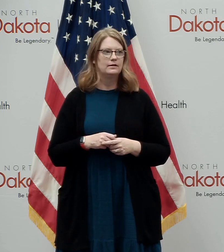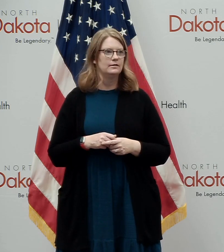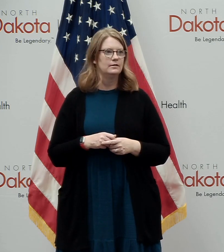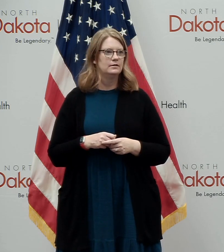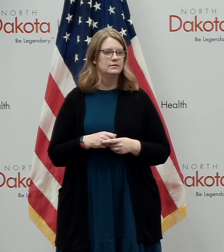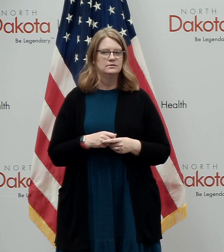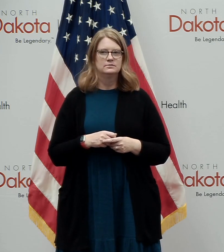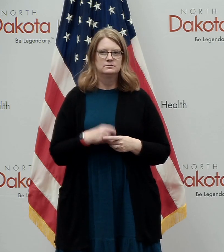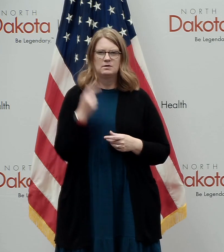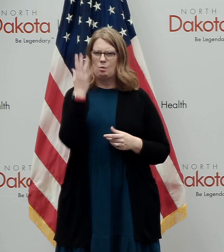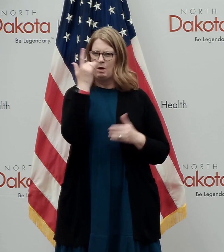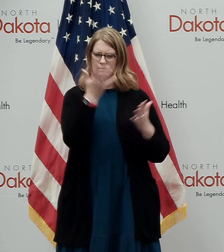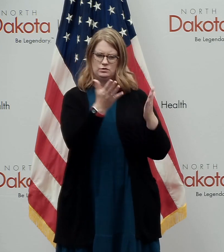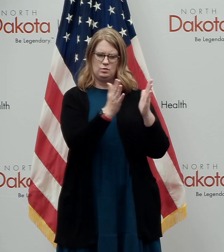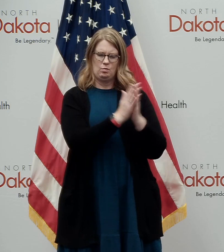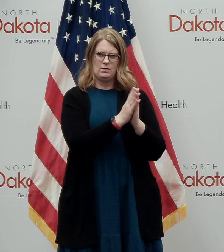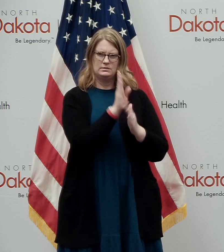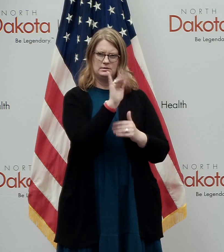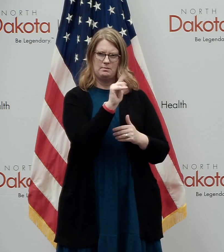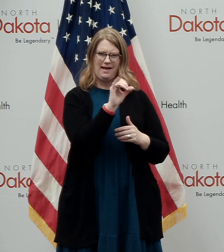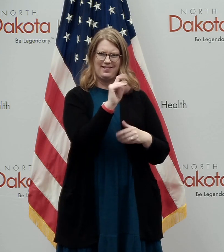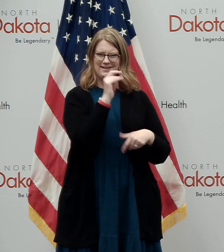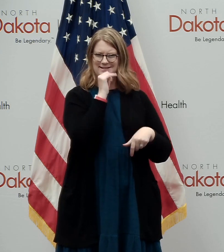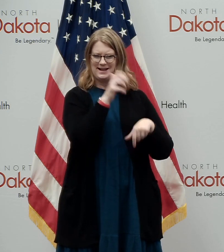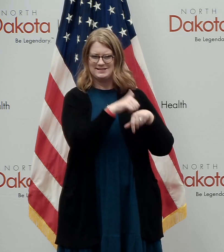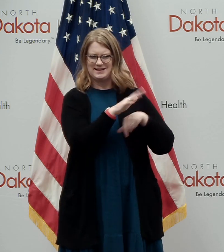why would you request a ballot and not return it? Well,